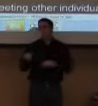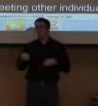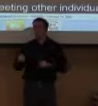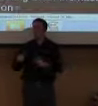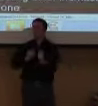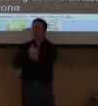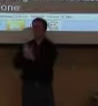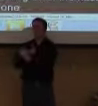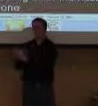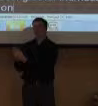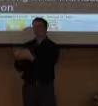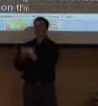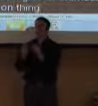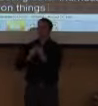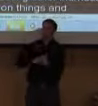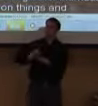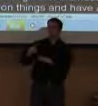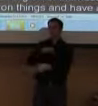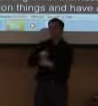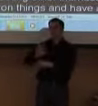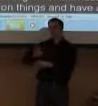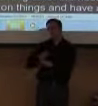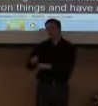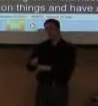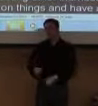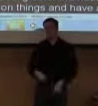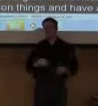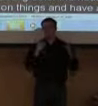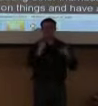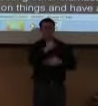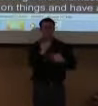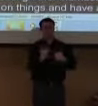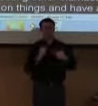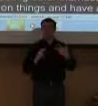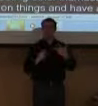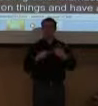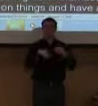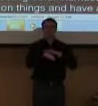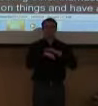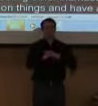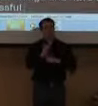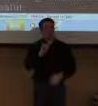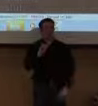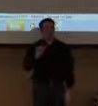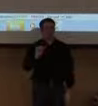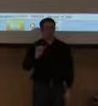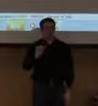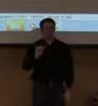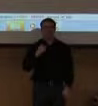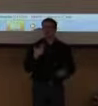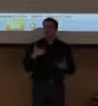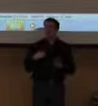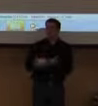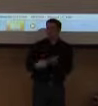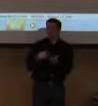meet professionals in the field. And the third category is accessible media, and I've already talked about